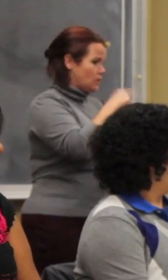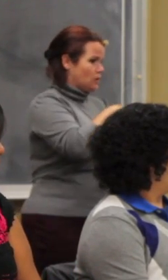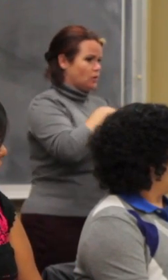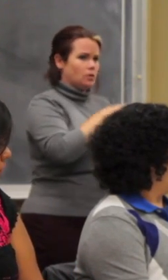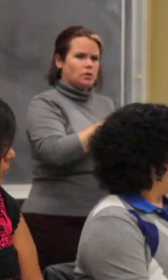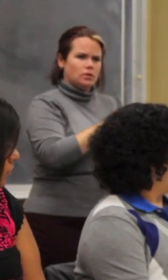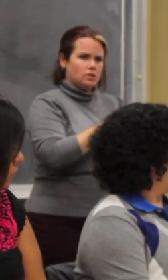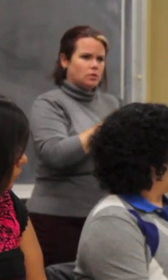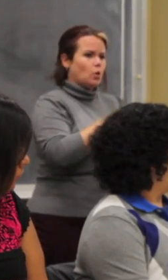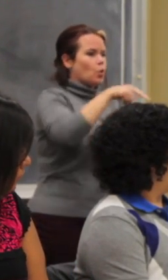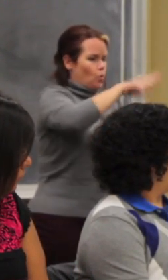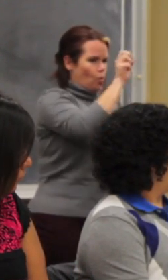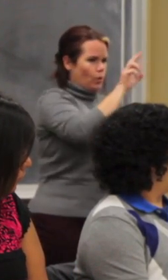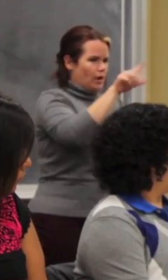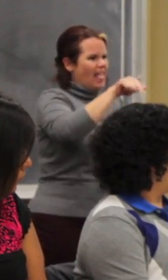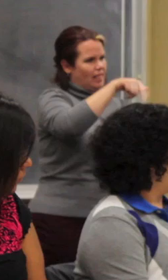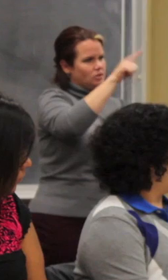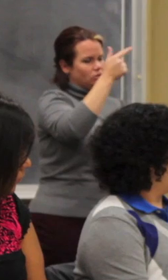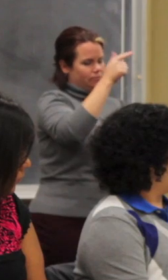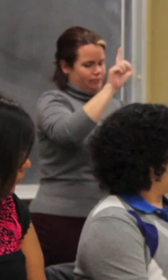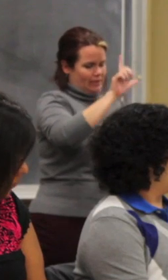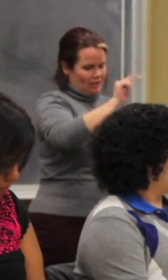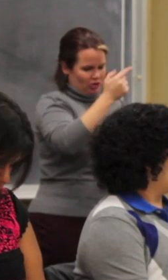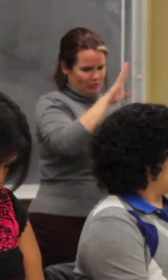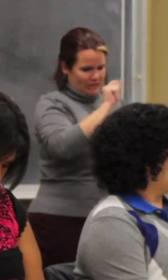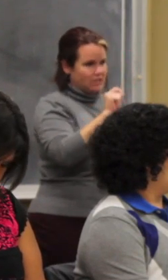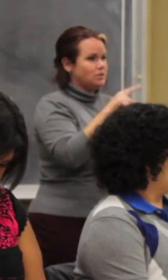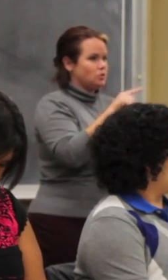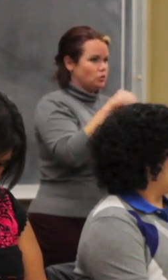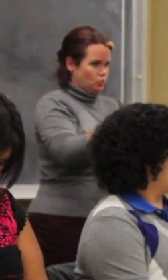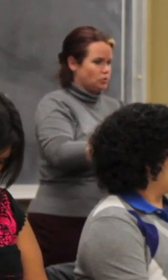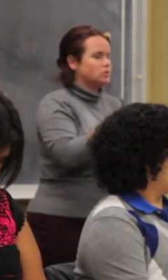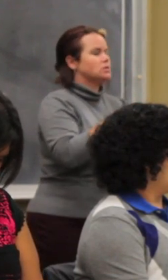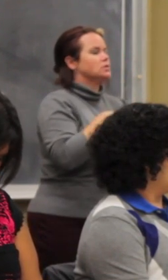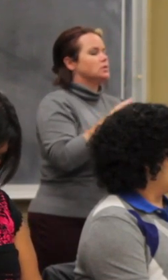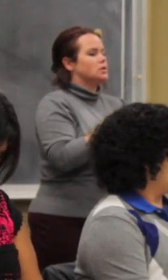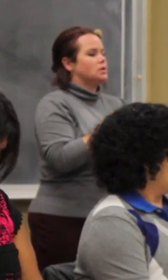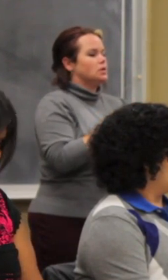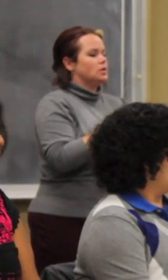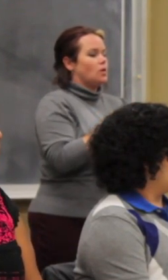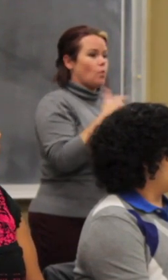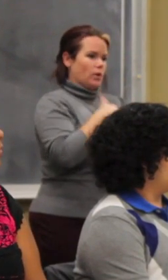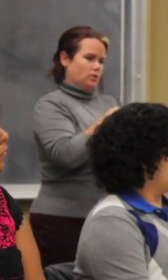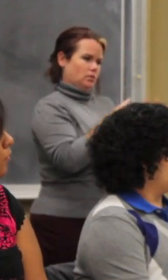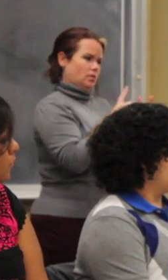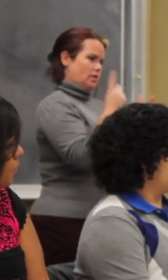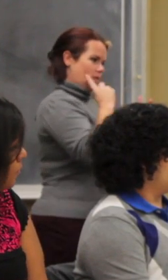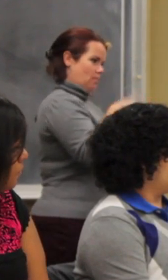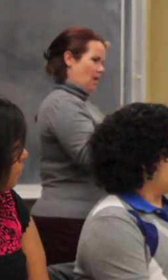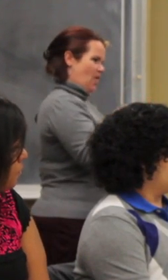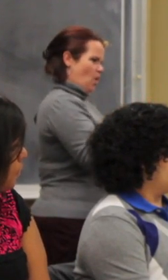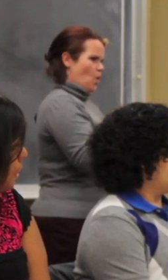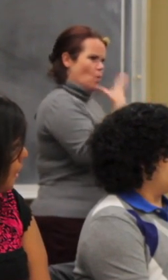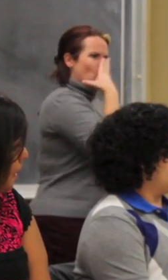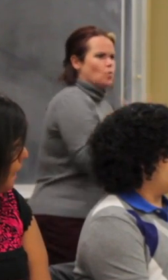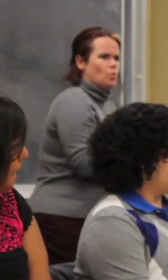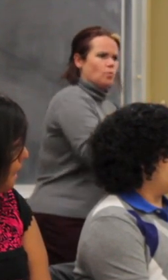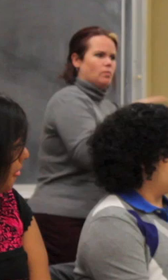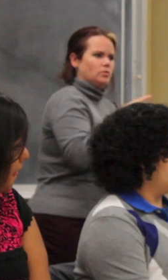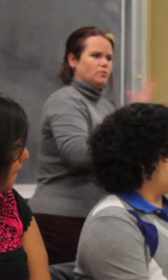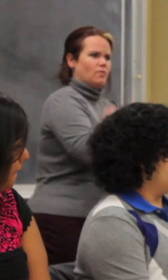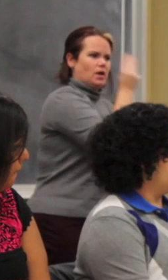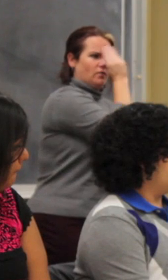students, and any kind of marginalized group of students. We can think of them as rich sources of